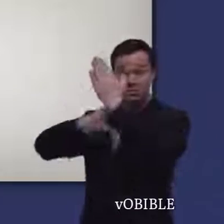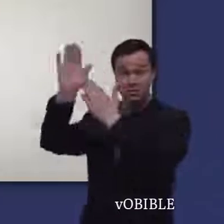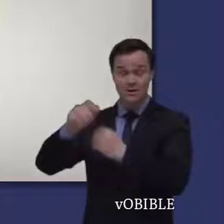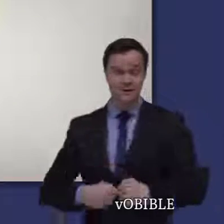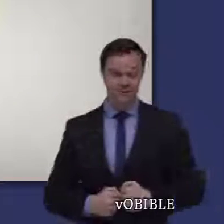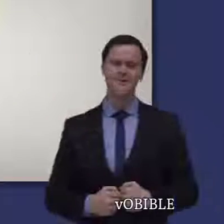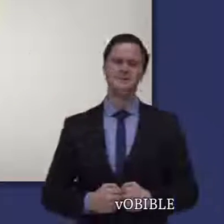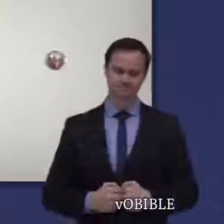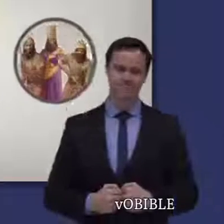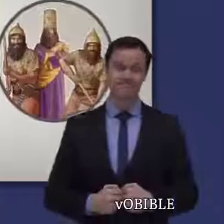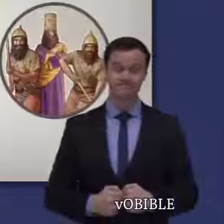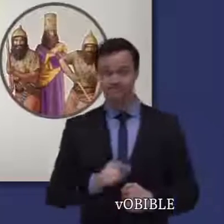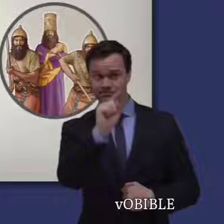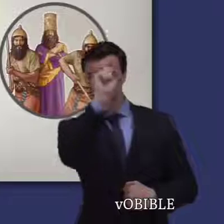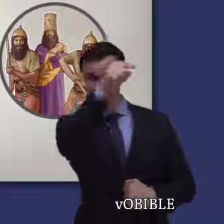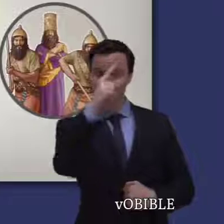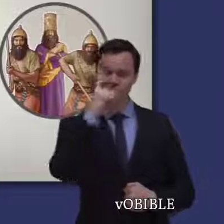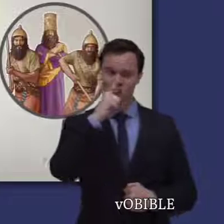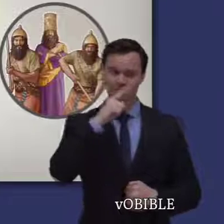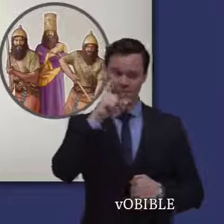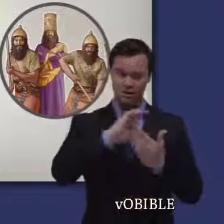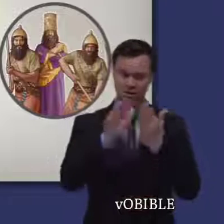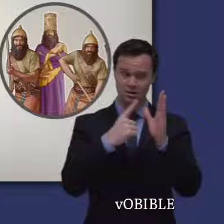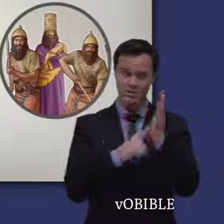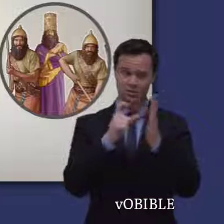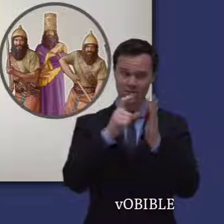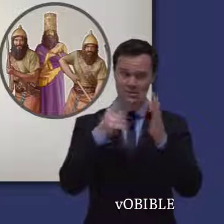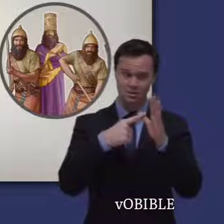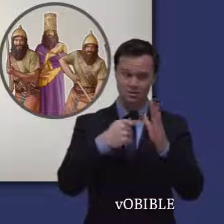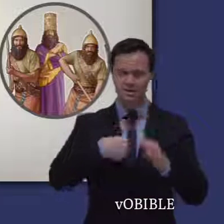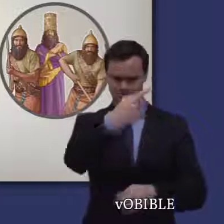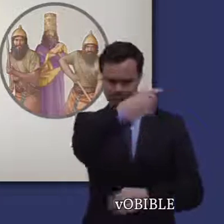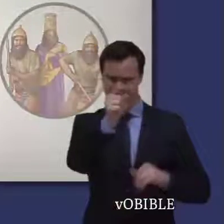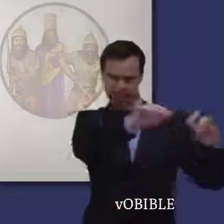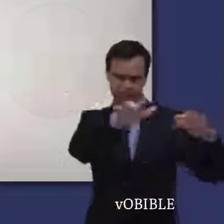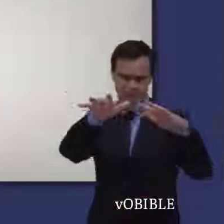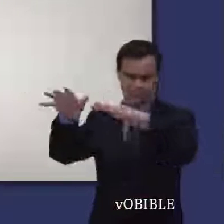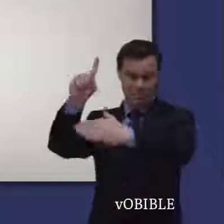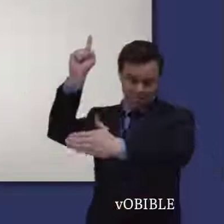Jehovah declares that soon the Chaldeans will be used to punish the nation of Judah.